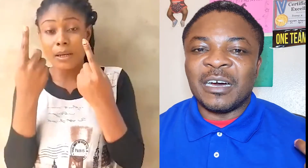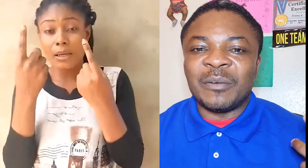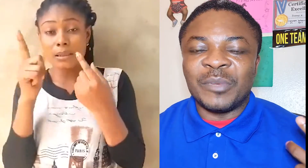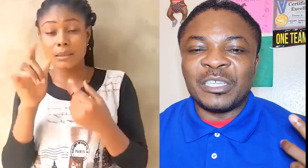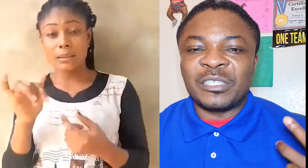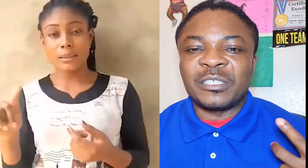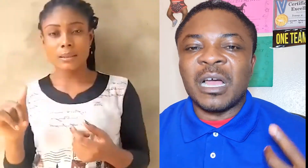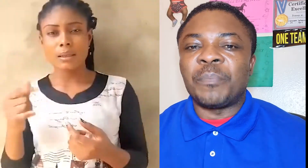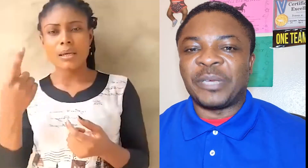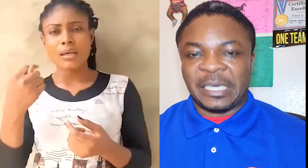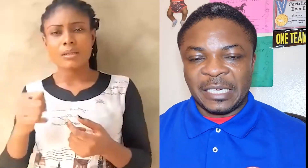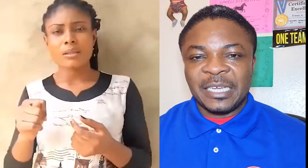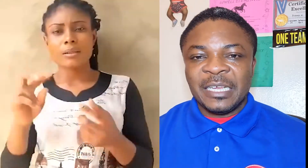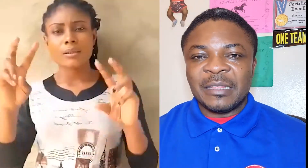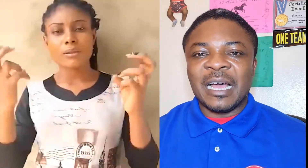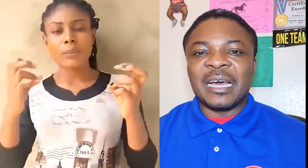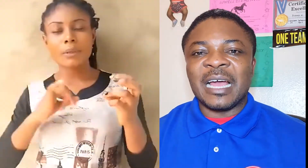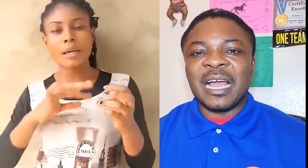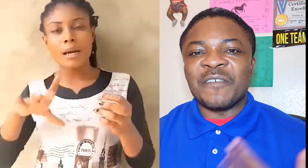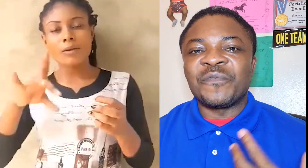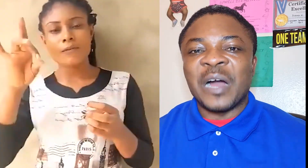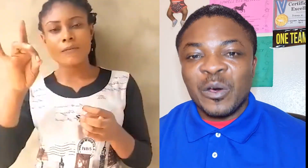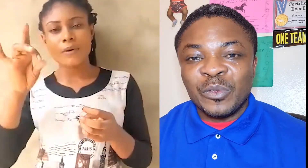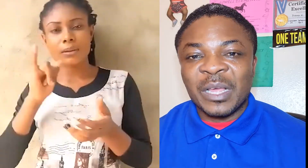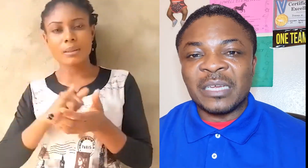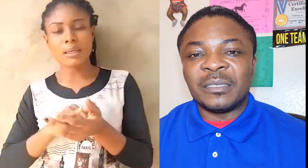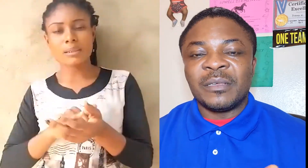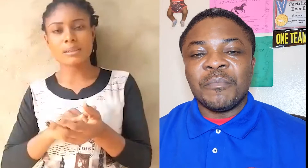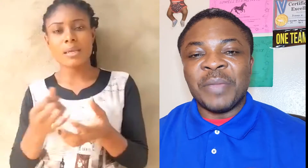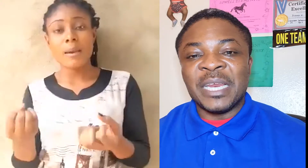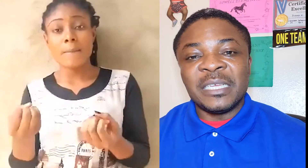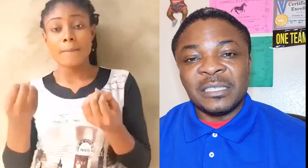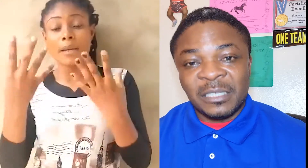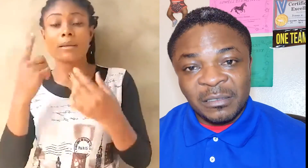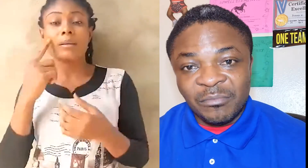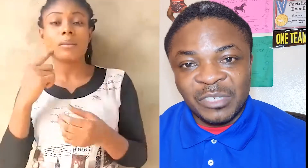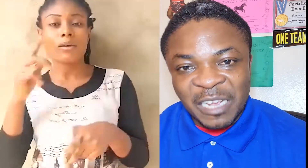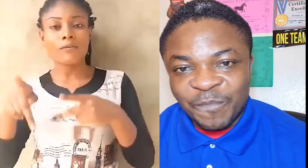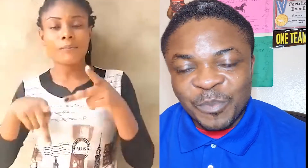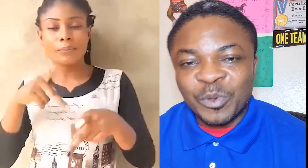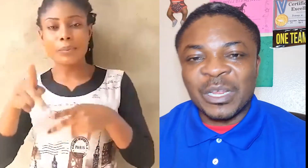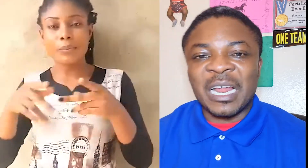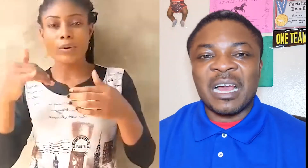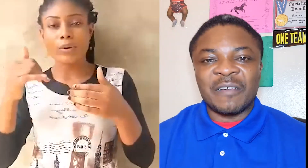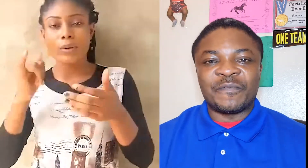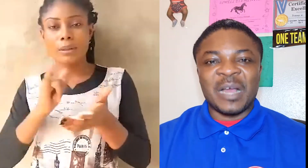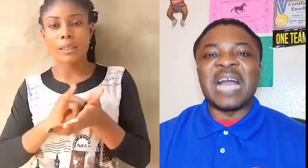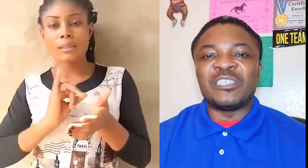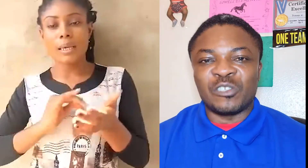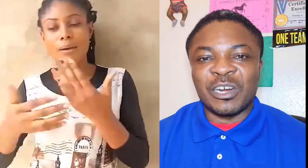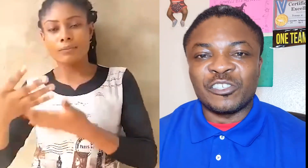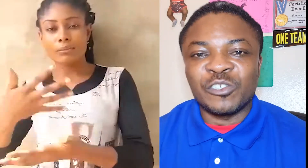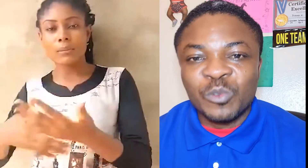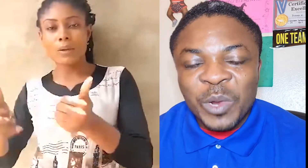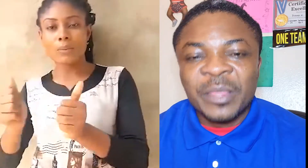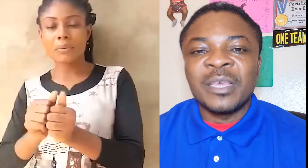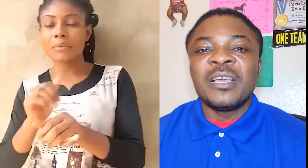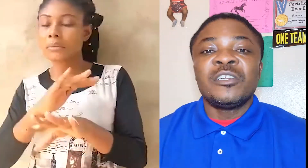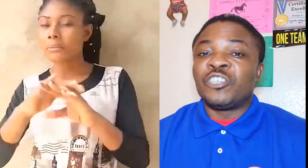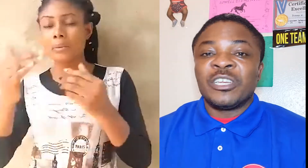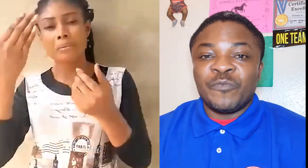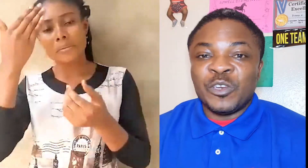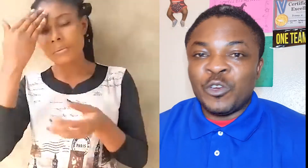Surprisingly, a topic that I have found that many deaf people that I have had interactions